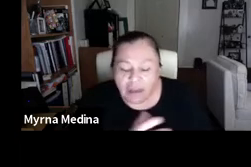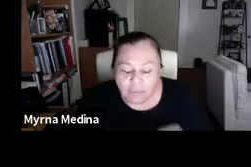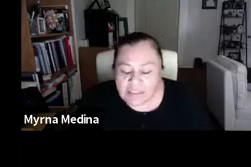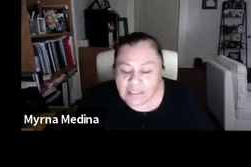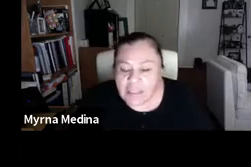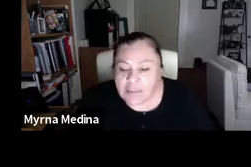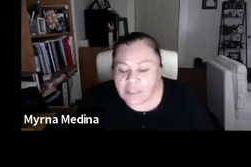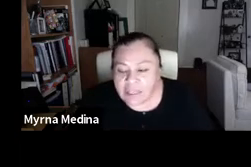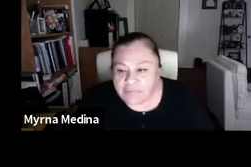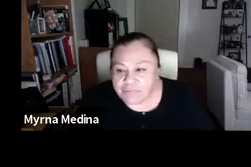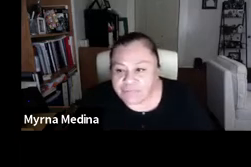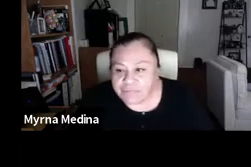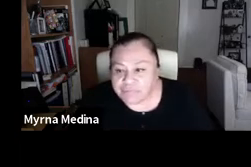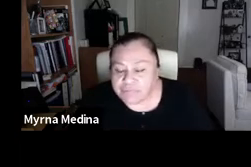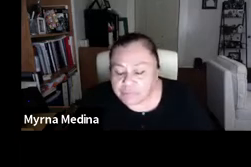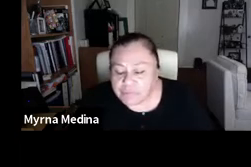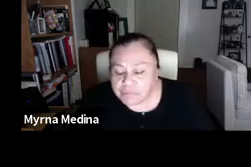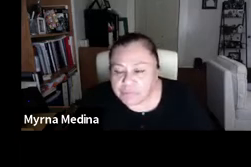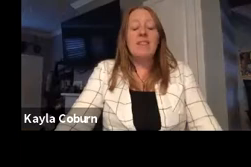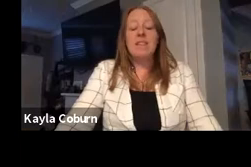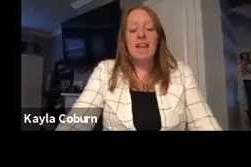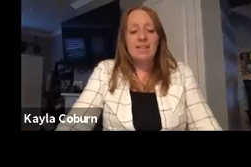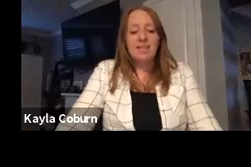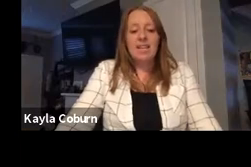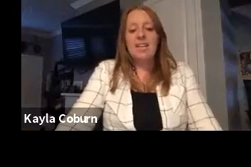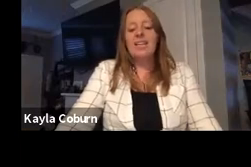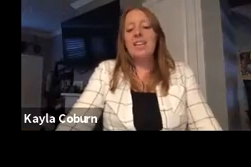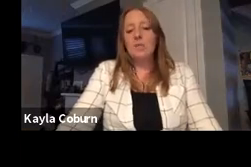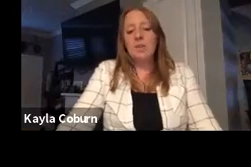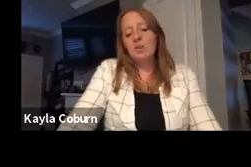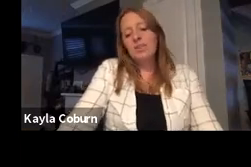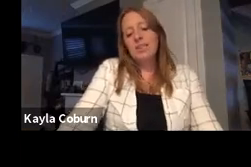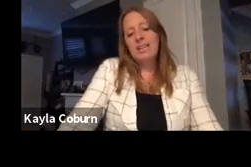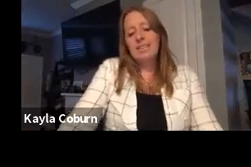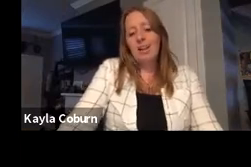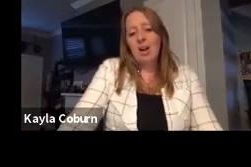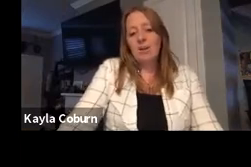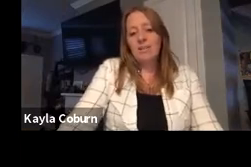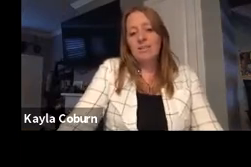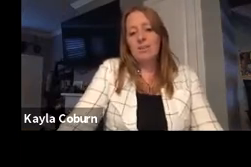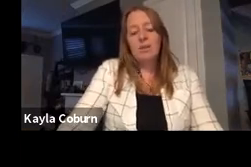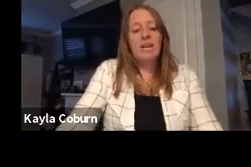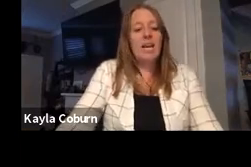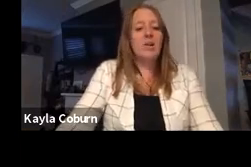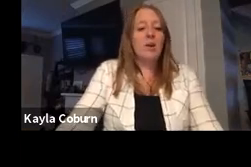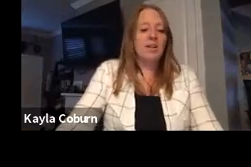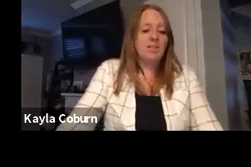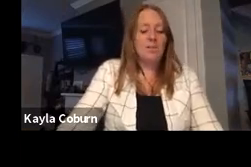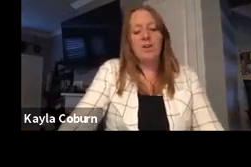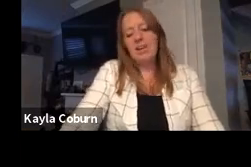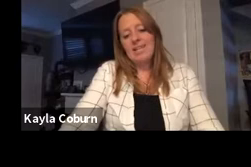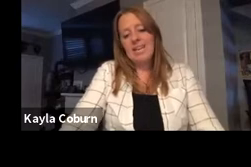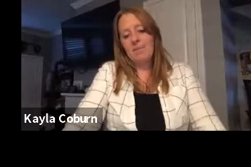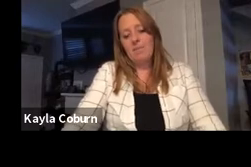y así las aprendía. And then lastly, he would use a tactile object to communicate or us